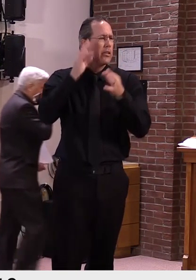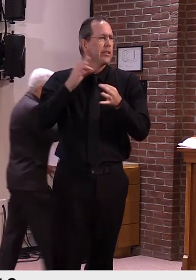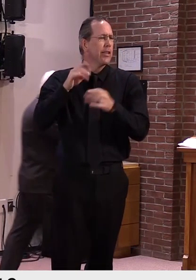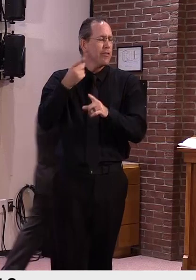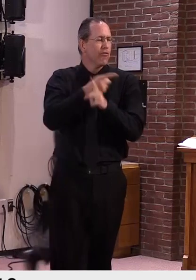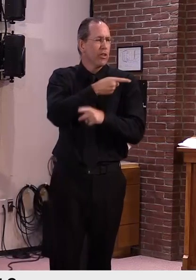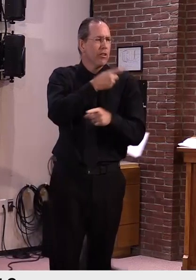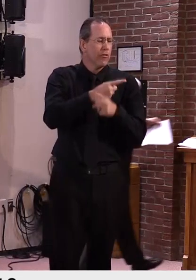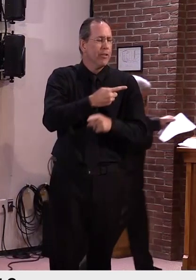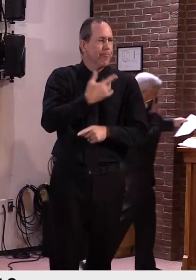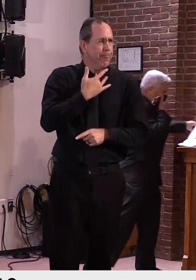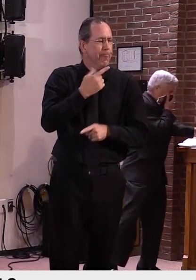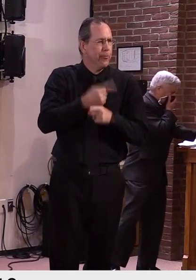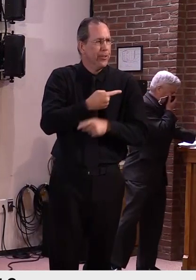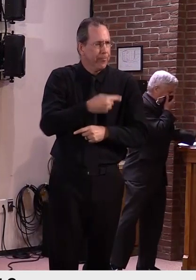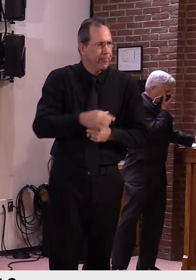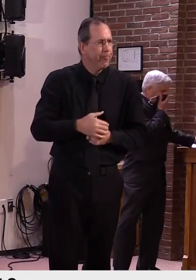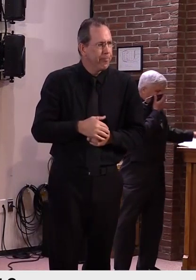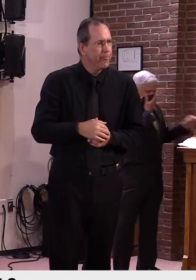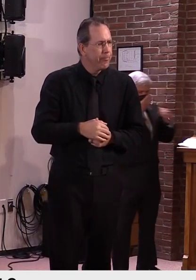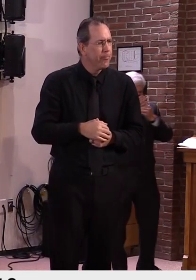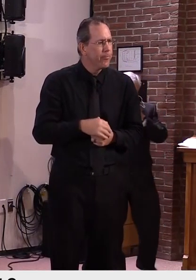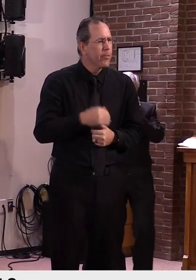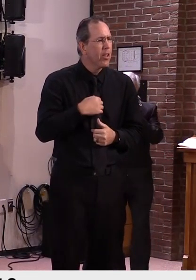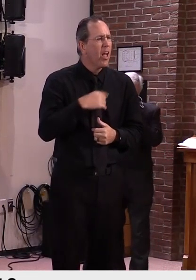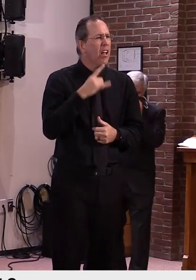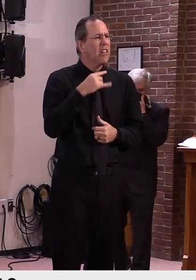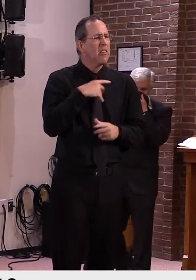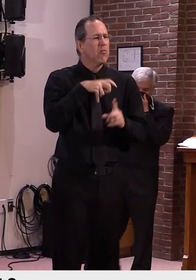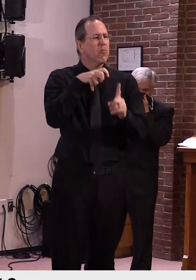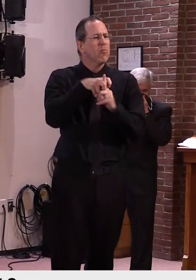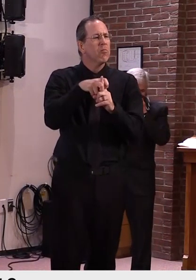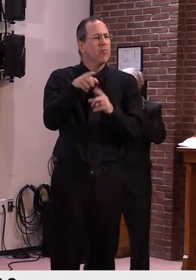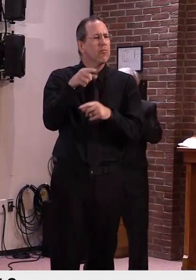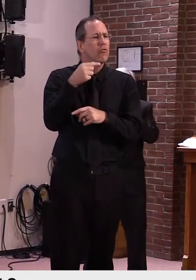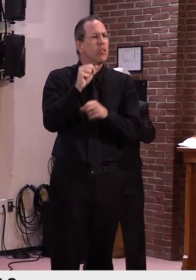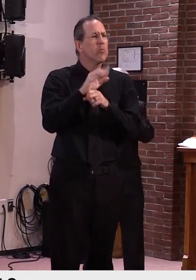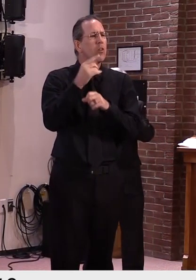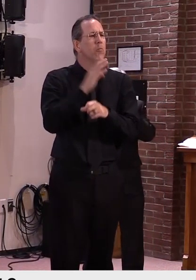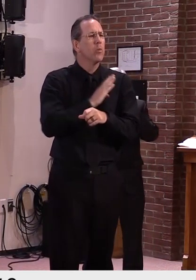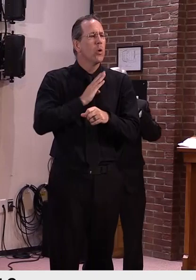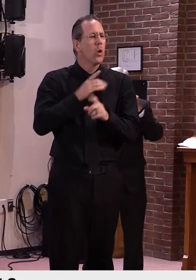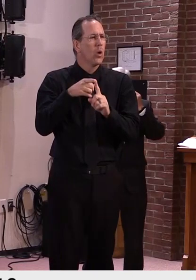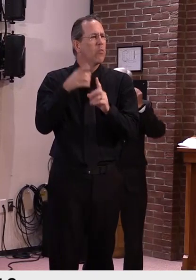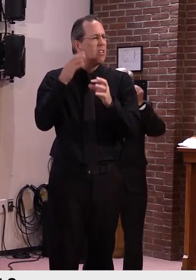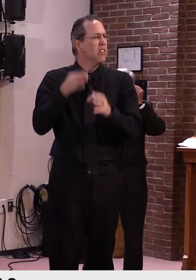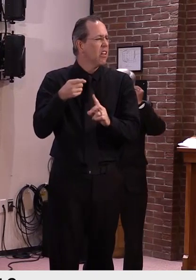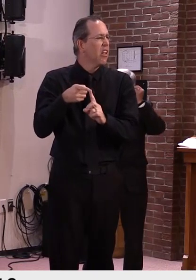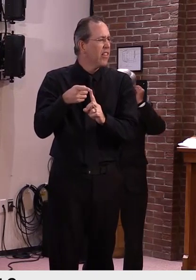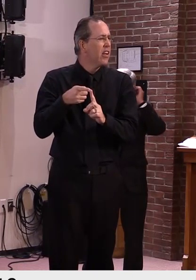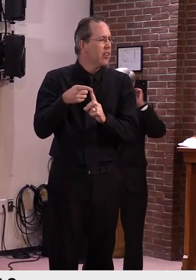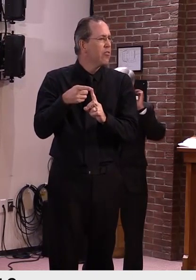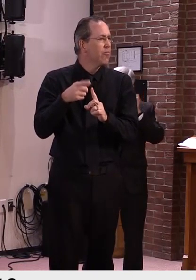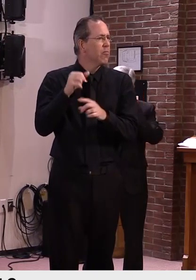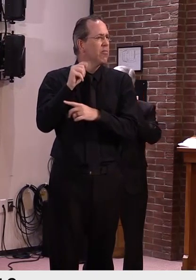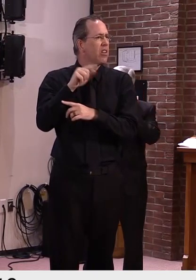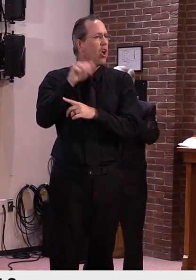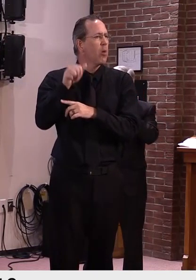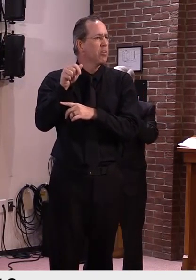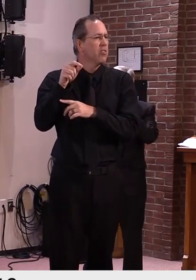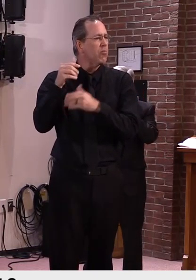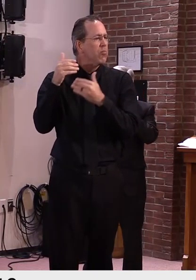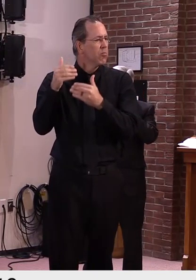Mountain, when the Green Mountain Care Board made their recent decision on the Northwest budget. They really didn't make a call